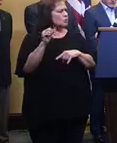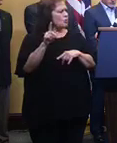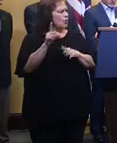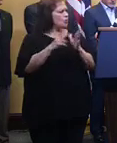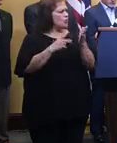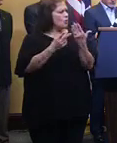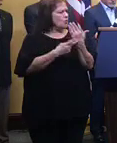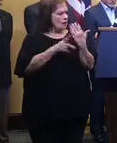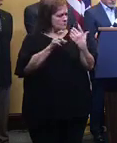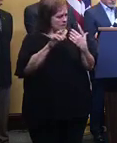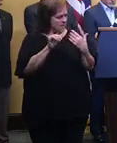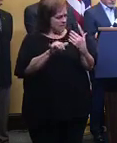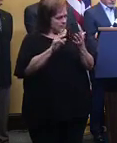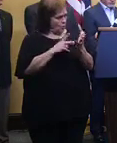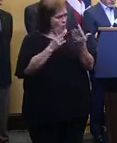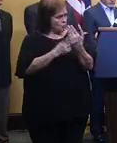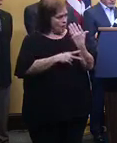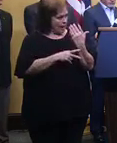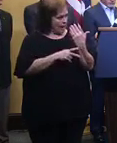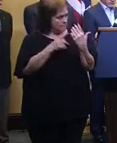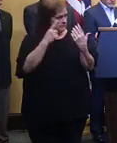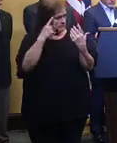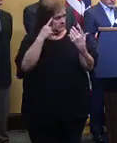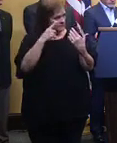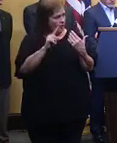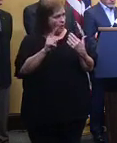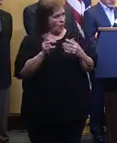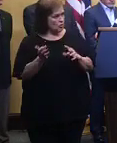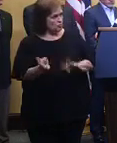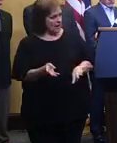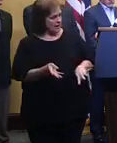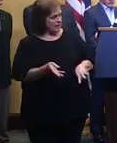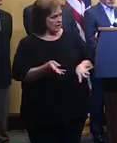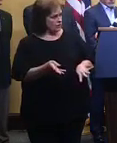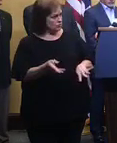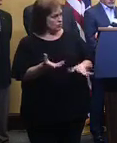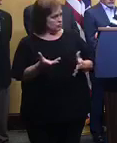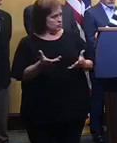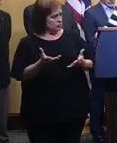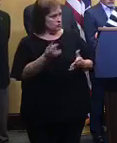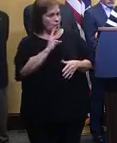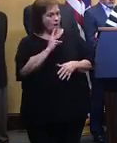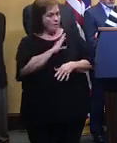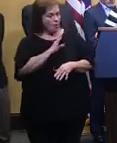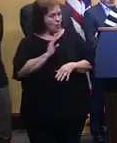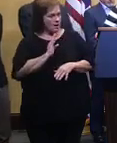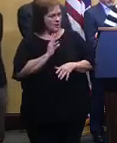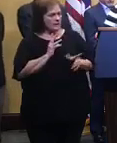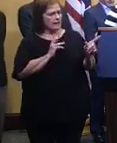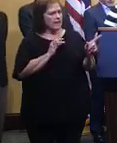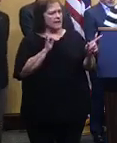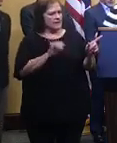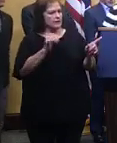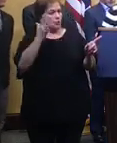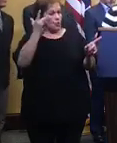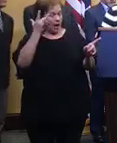for drainage work as opposed to water and sewer work as it relates to Sewage and Water Board. Well, and you're exactly right, and that's